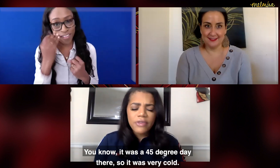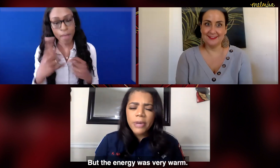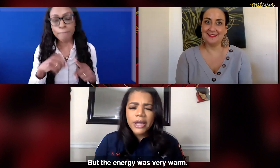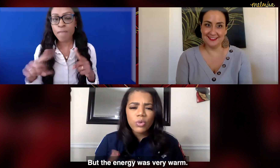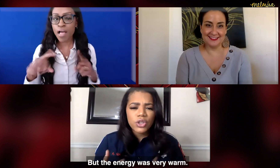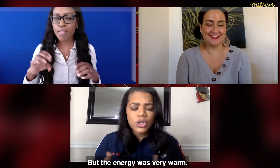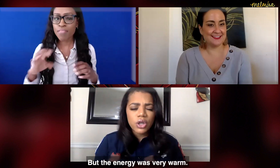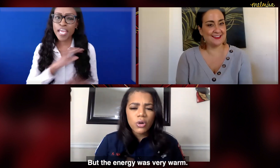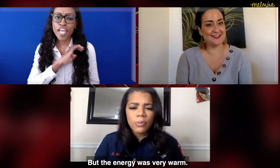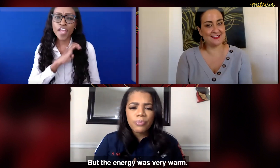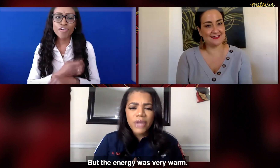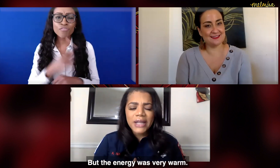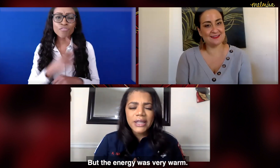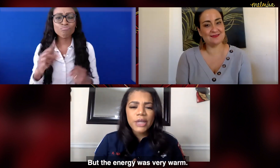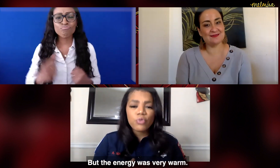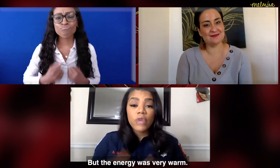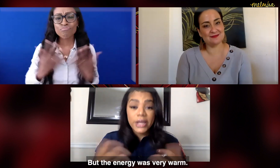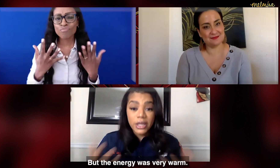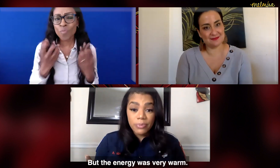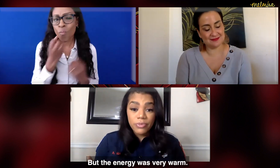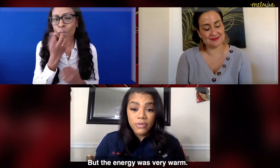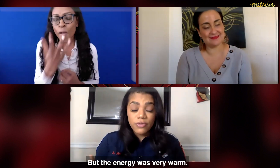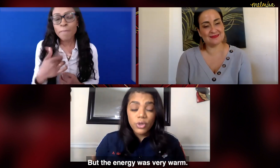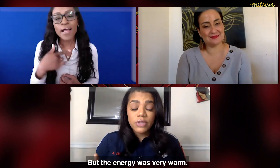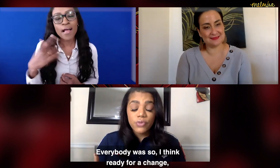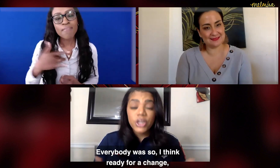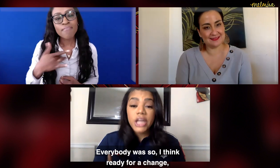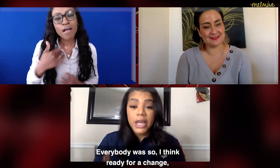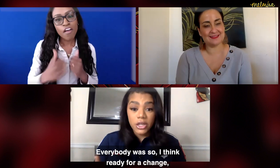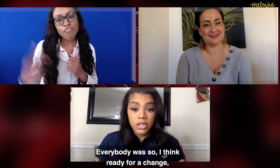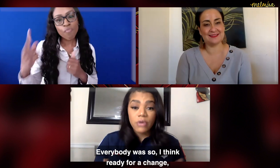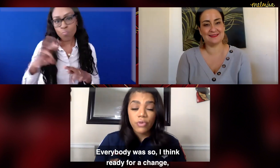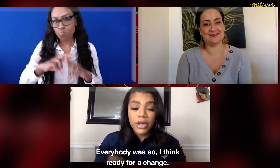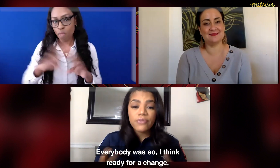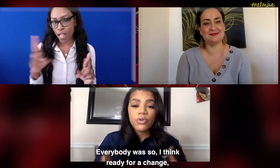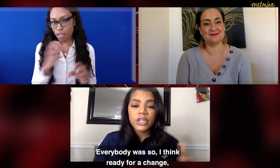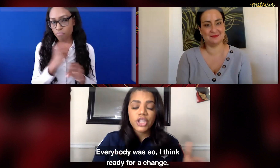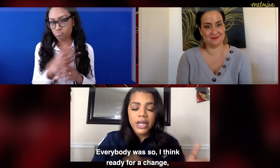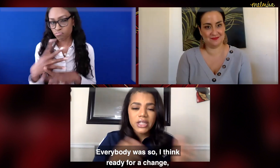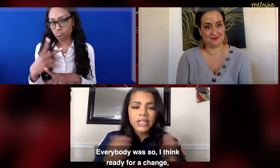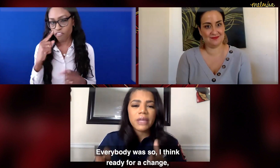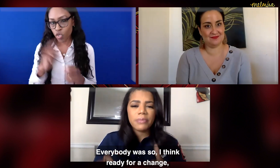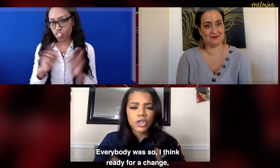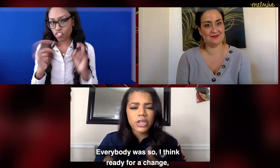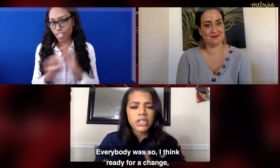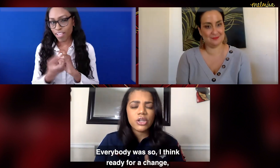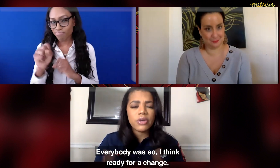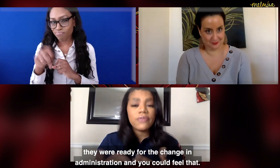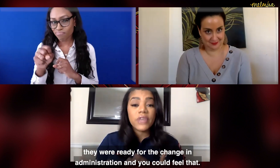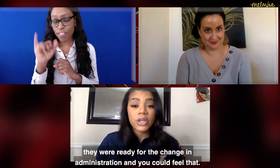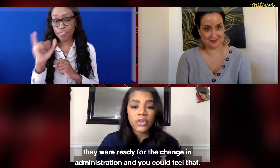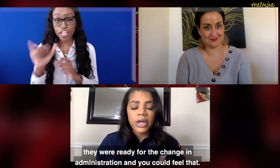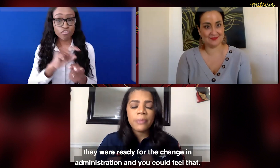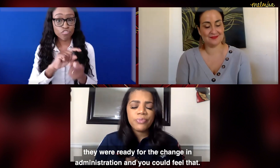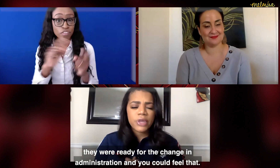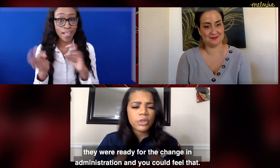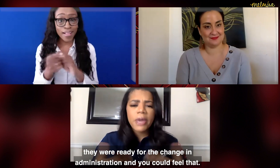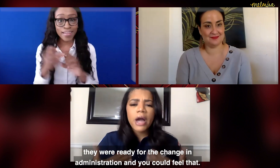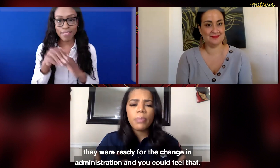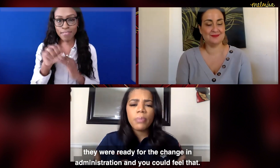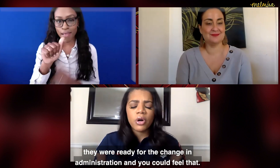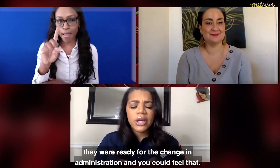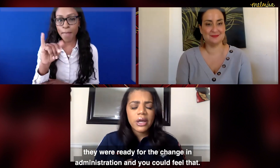warm. Everybody was so, I think, ready for a change. They were ready for the change in the administration, and you could feel that. It